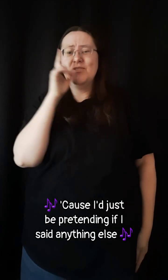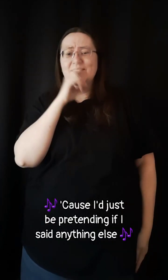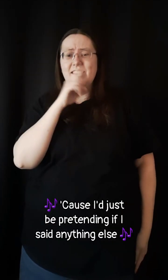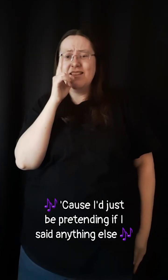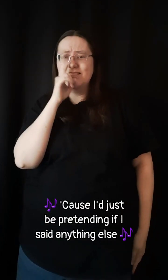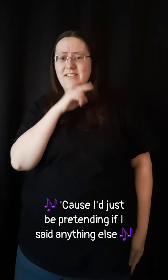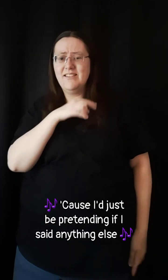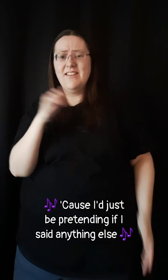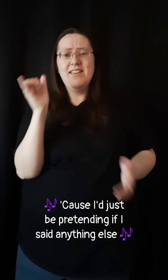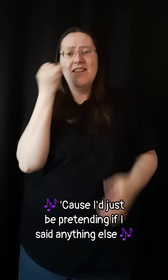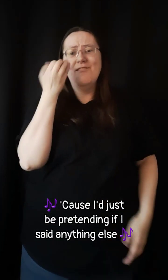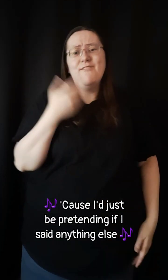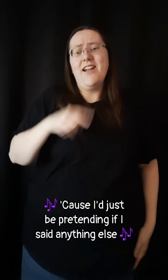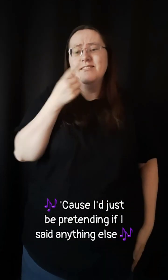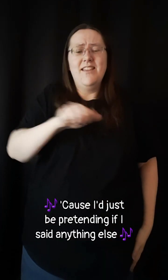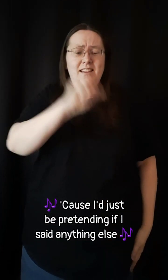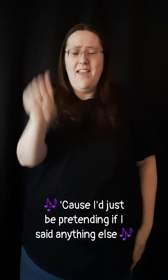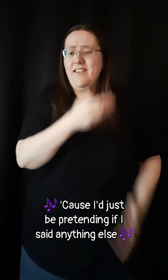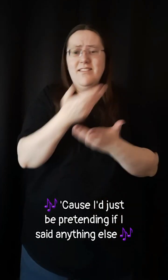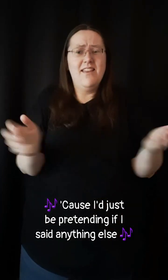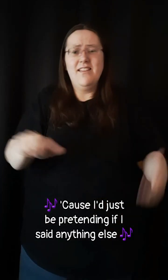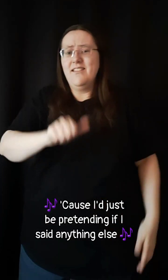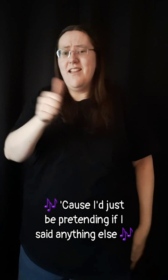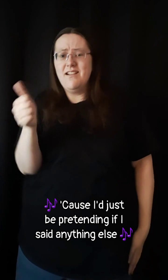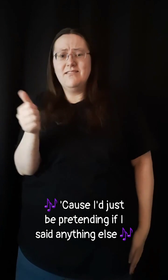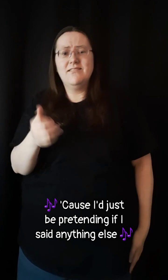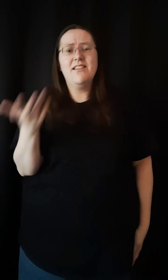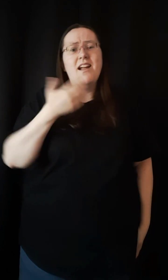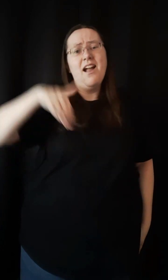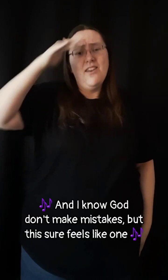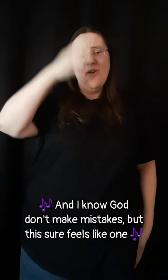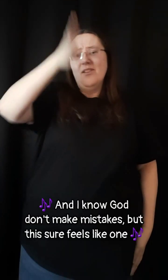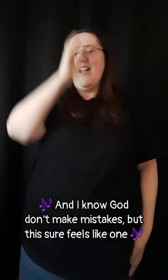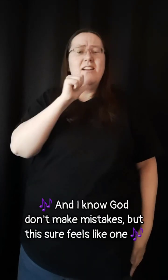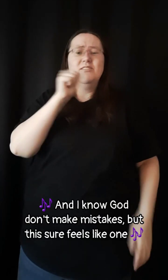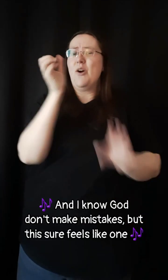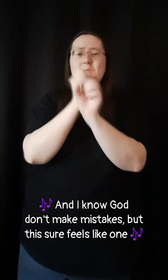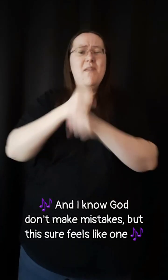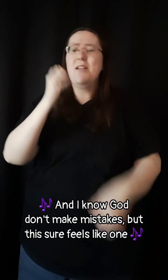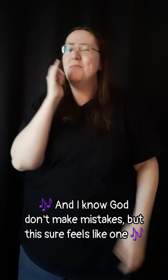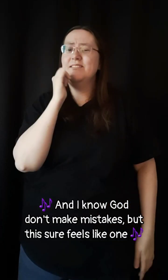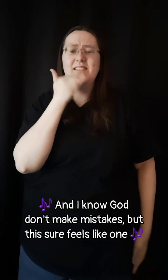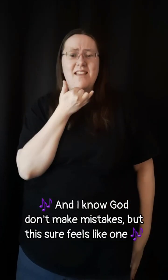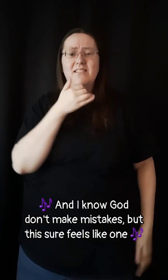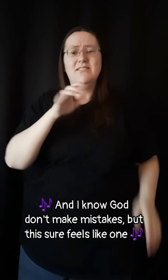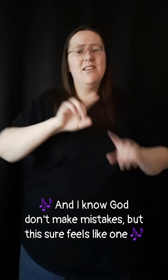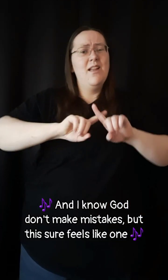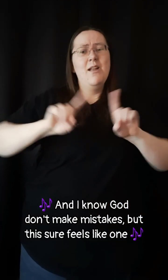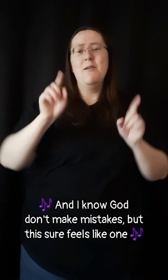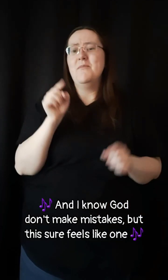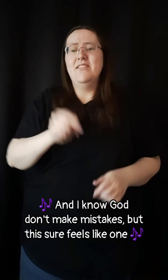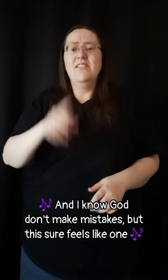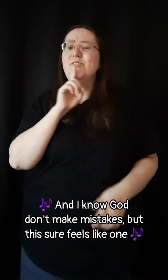just be pretendin' if I said anything else And I know God don't make mistakes,